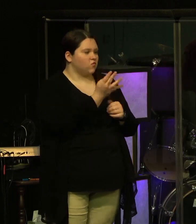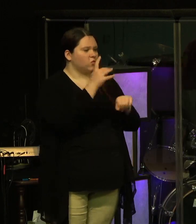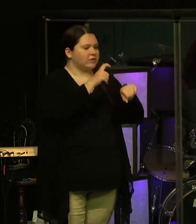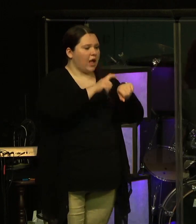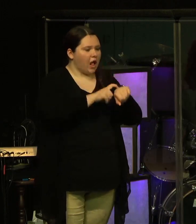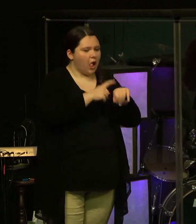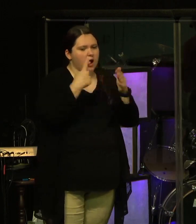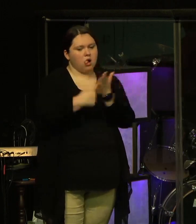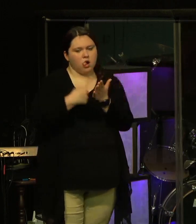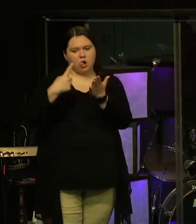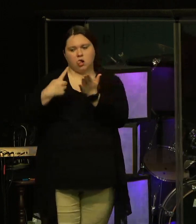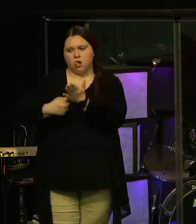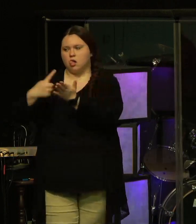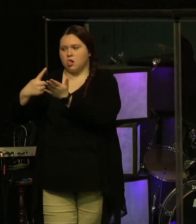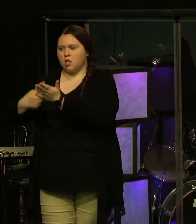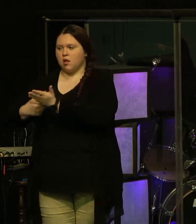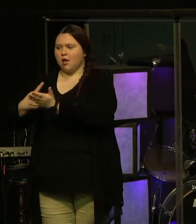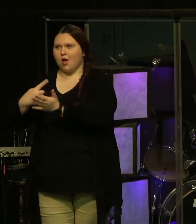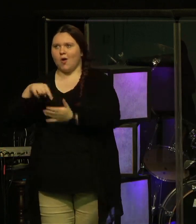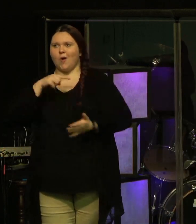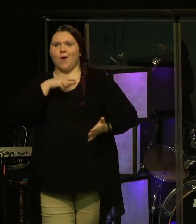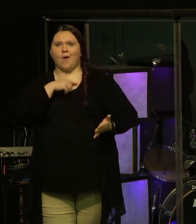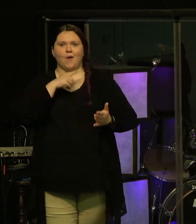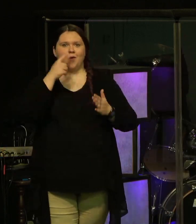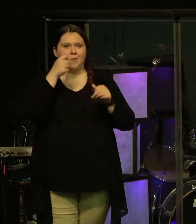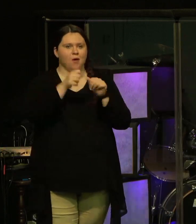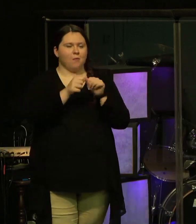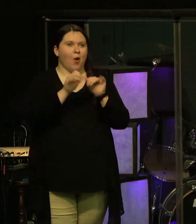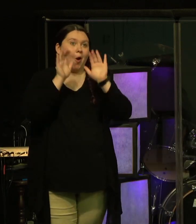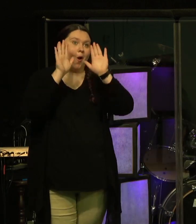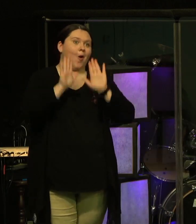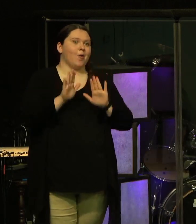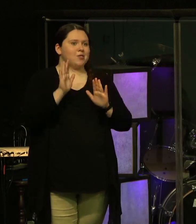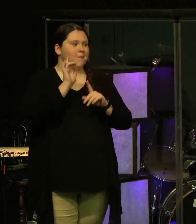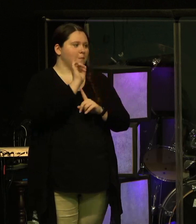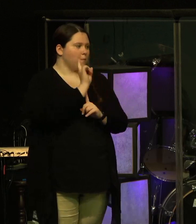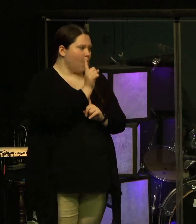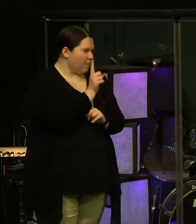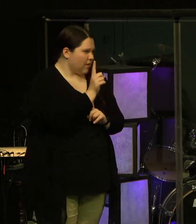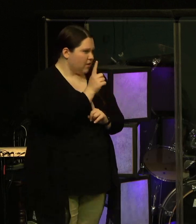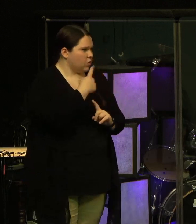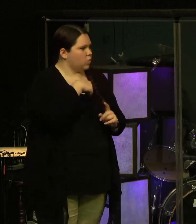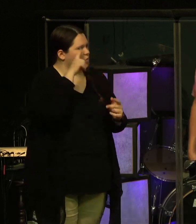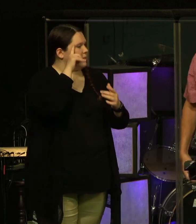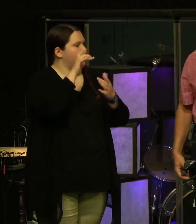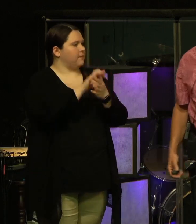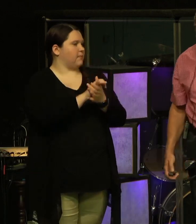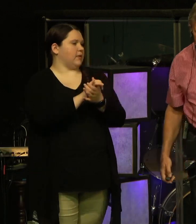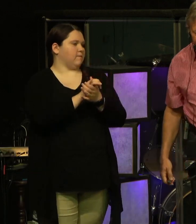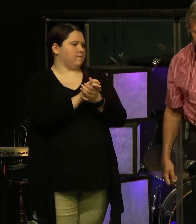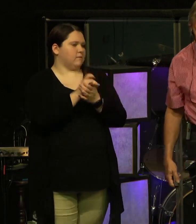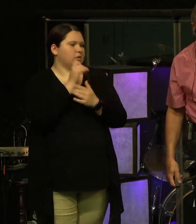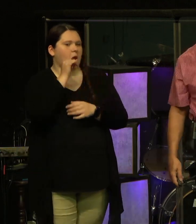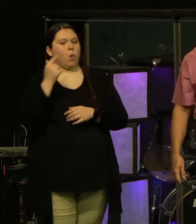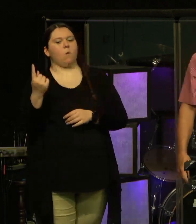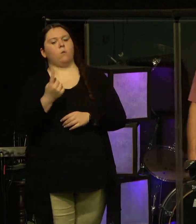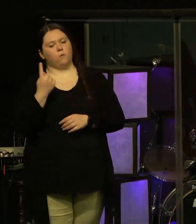and there that we remember were great moments that we believed.